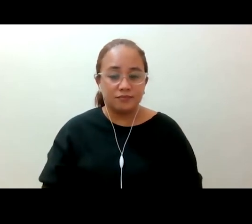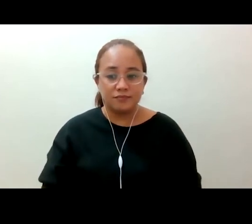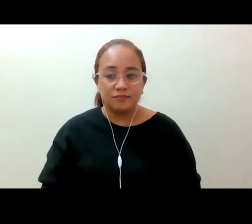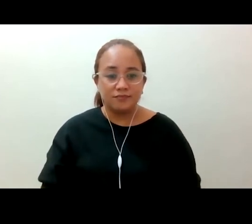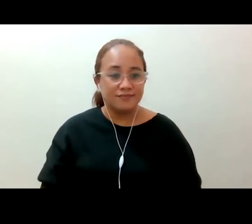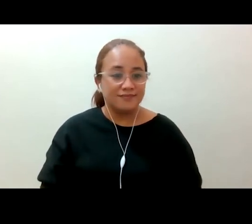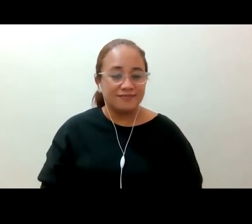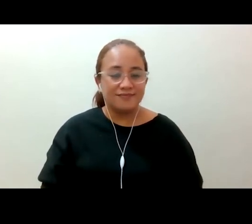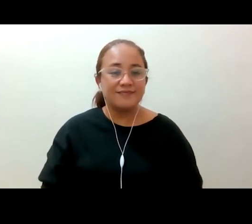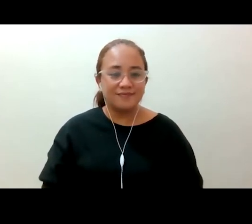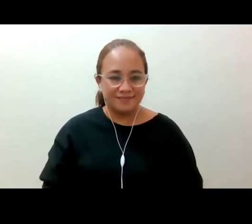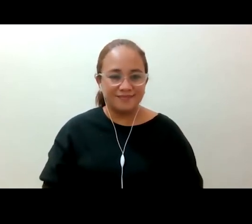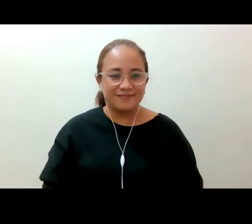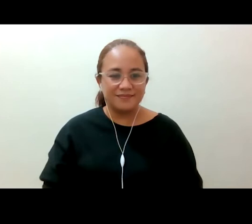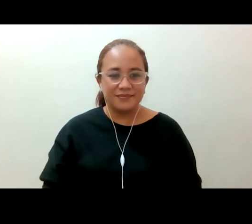We're good, sir.